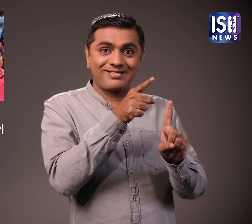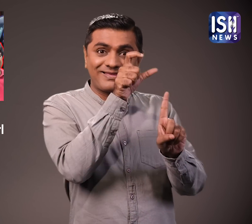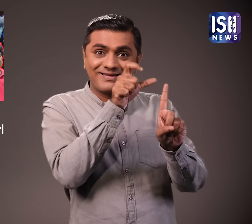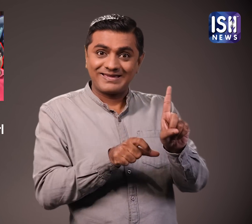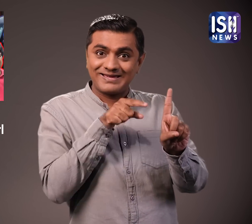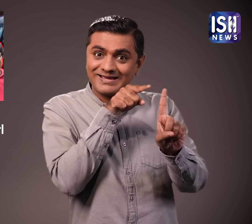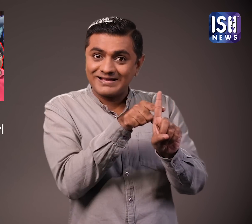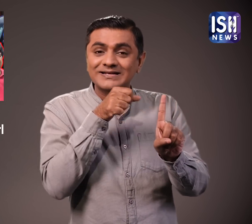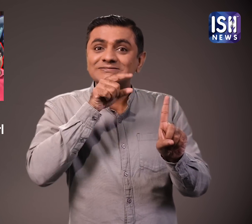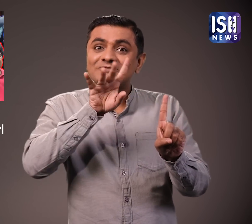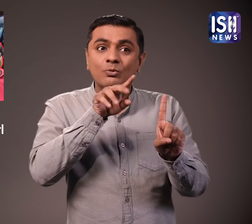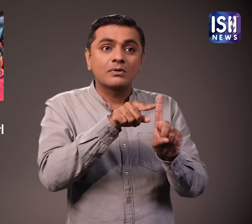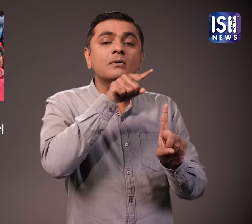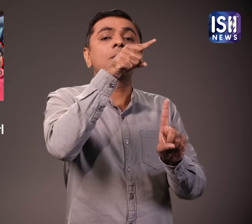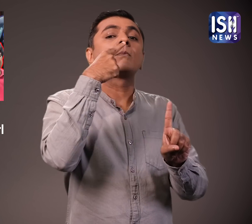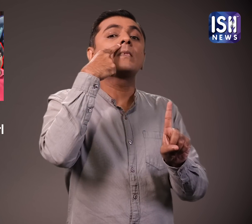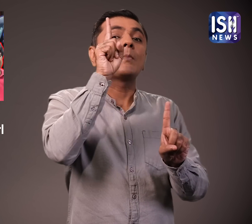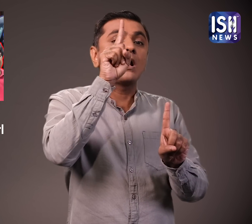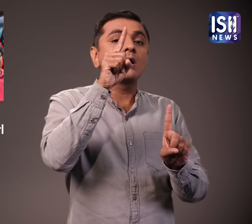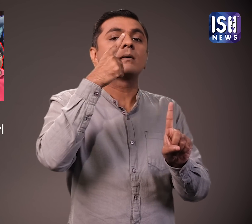Khakha was a long time friend of the girl's father.